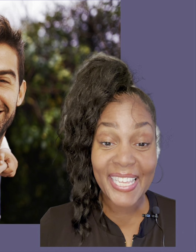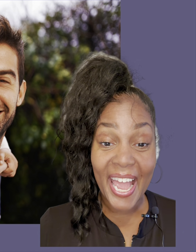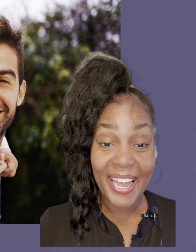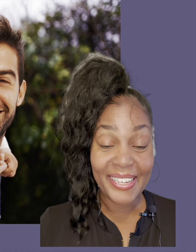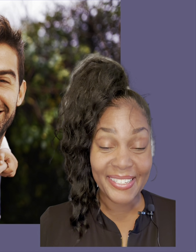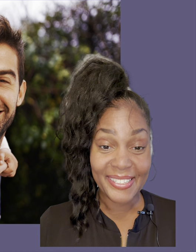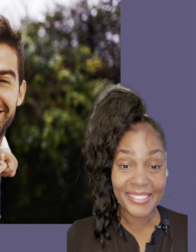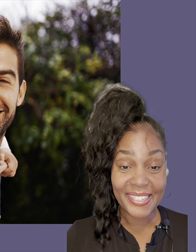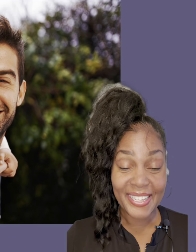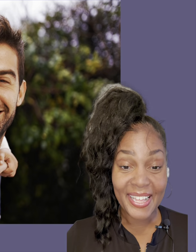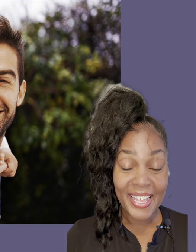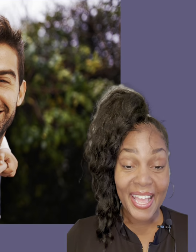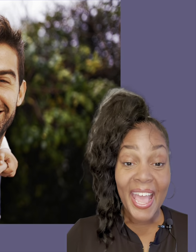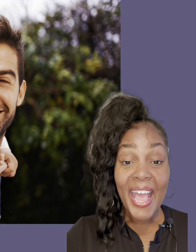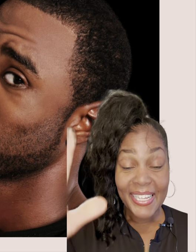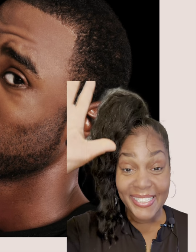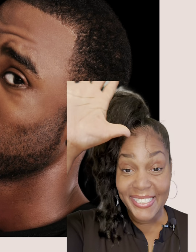dada,